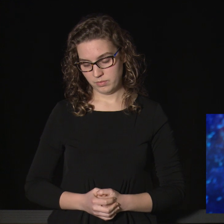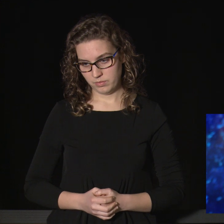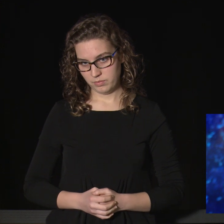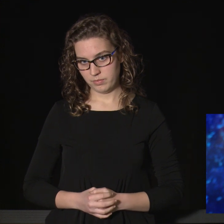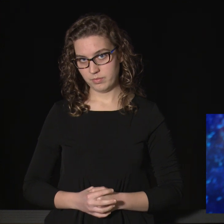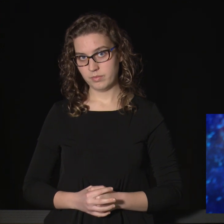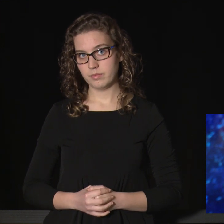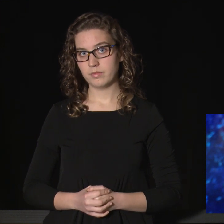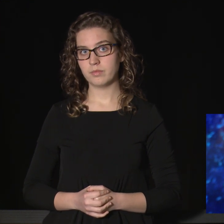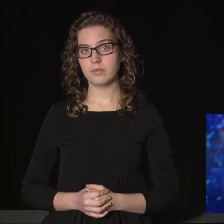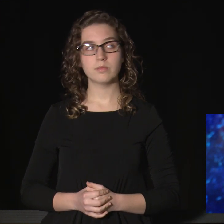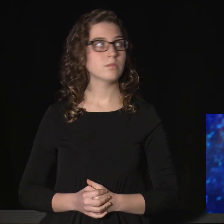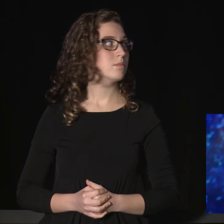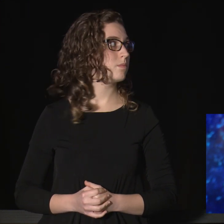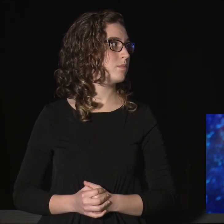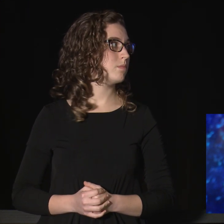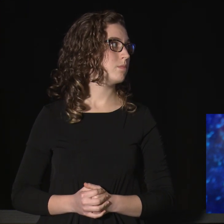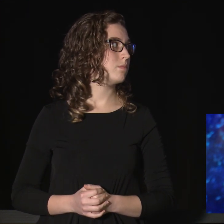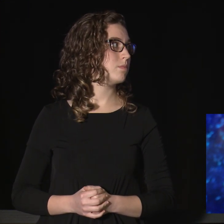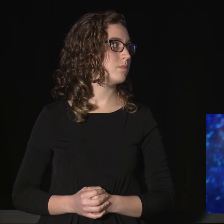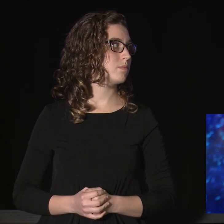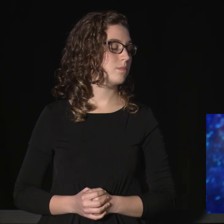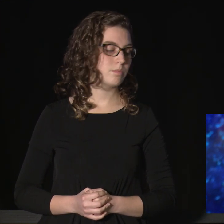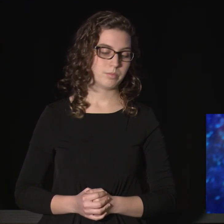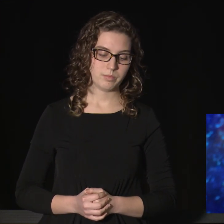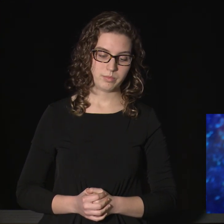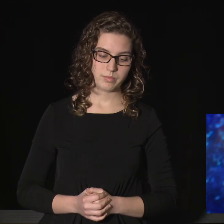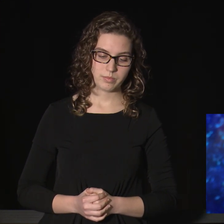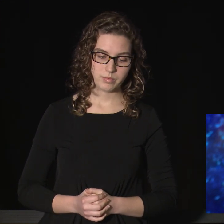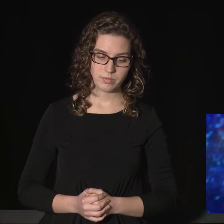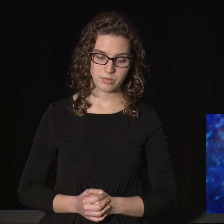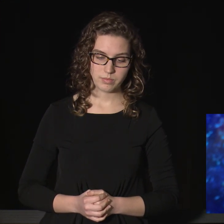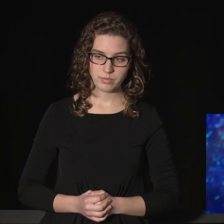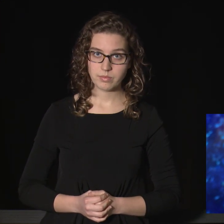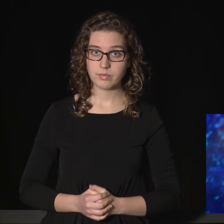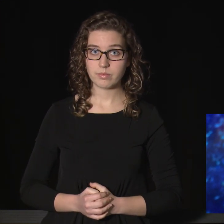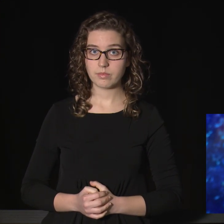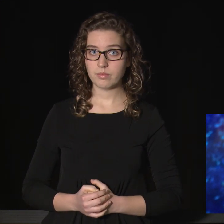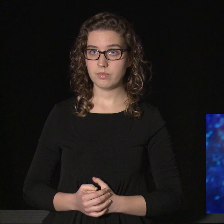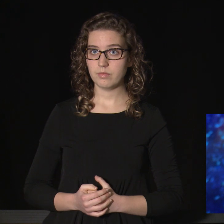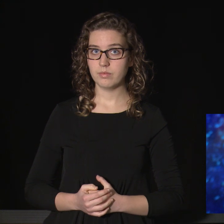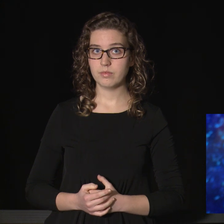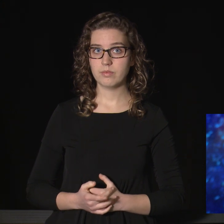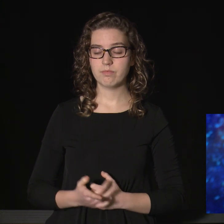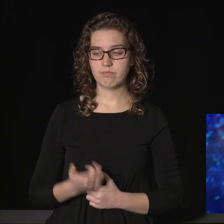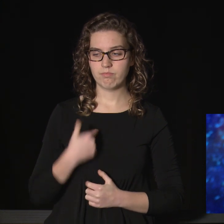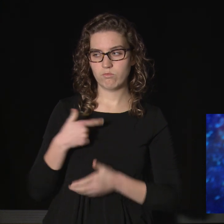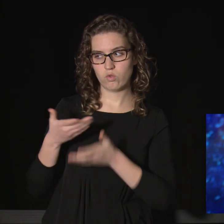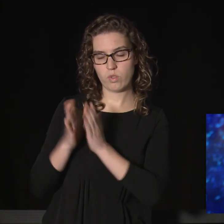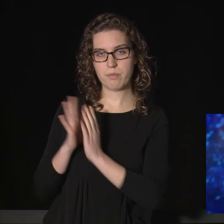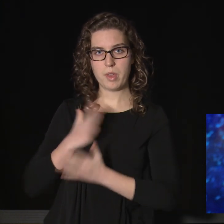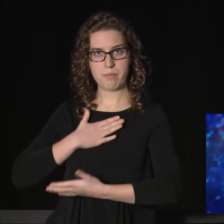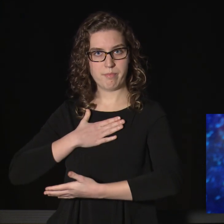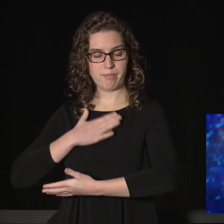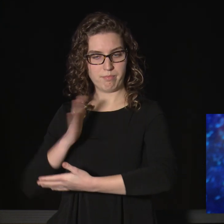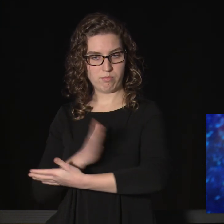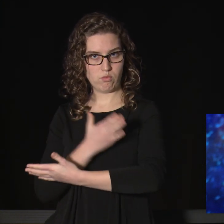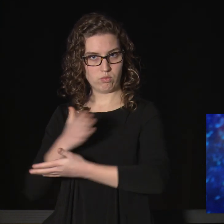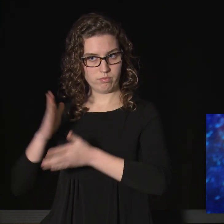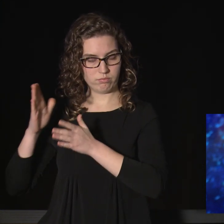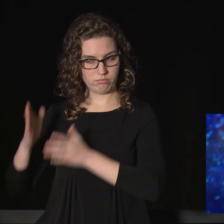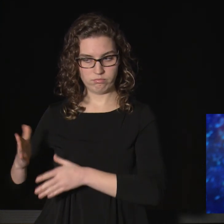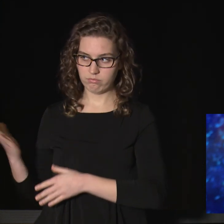I'm going to ask my musicians to come on out.